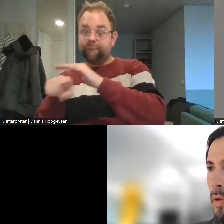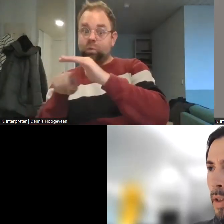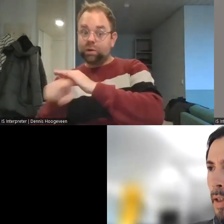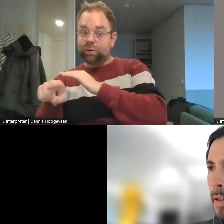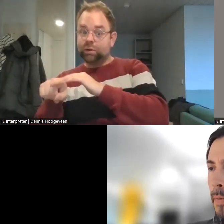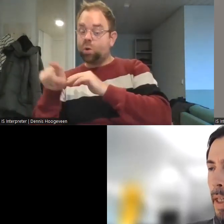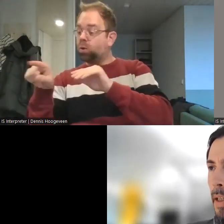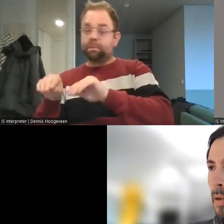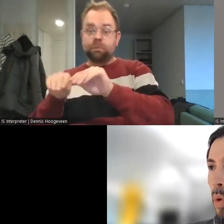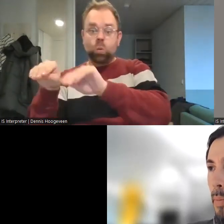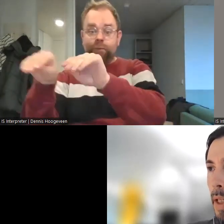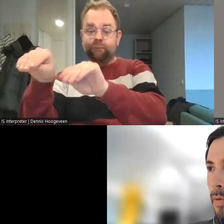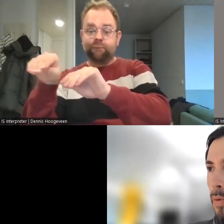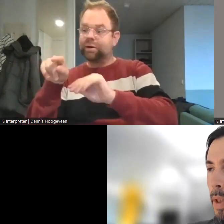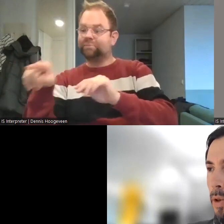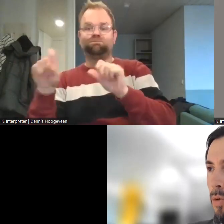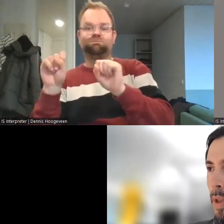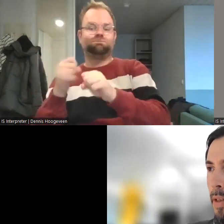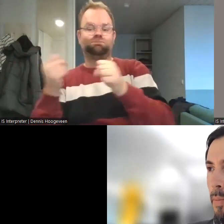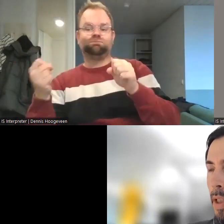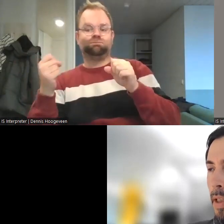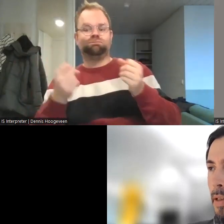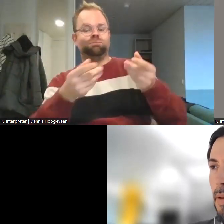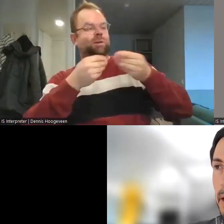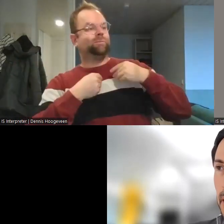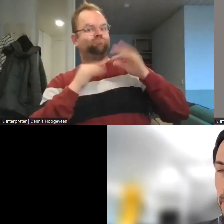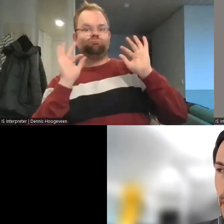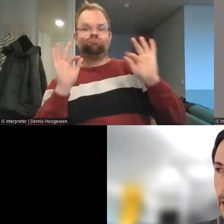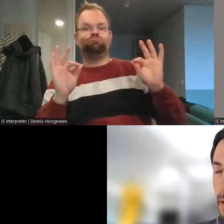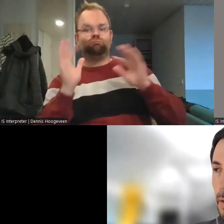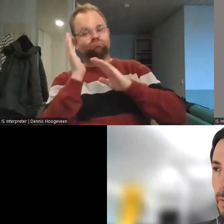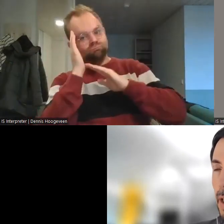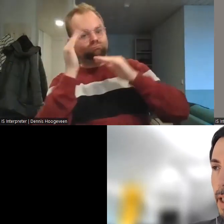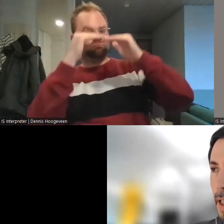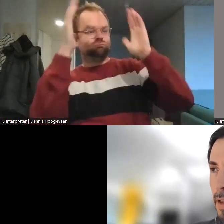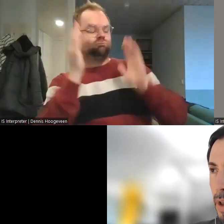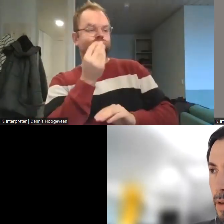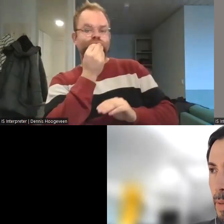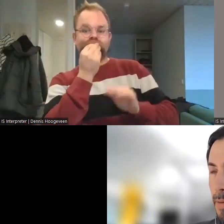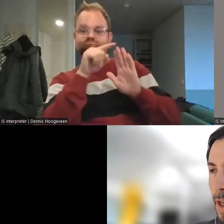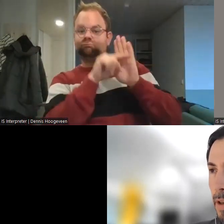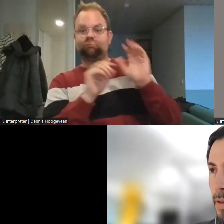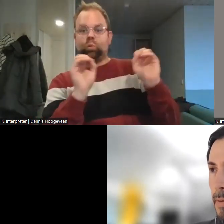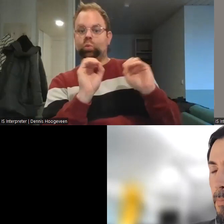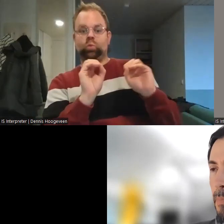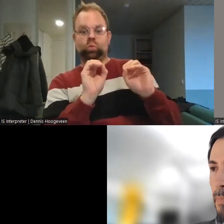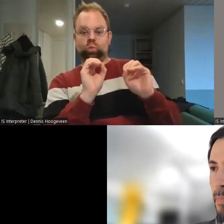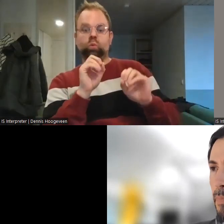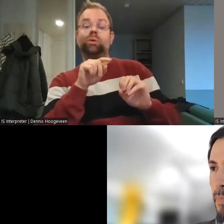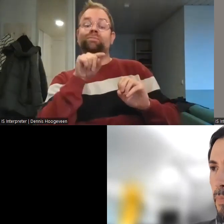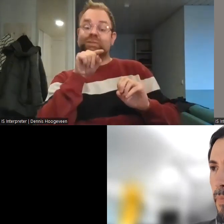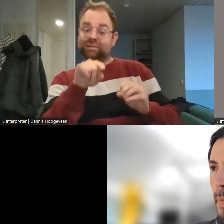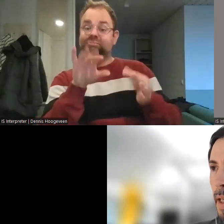conditions, then well-being for persons with disabilities, again, by eradicating gender-based violence,